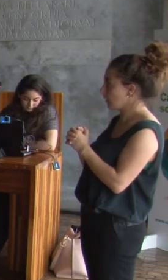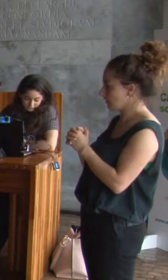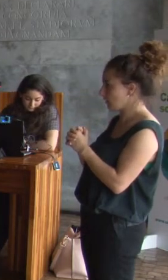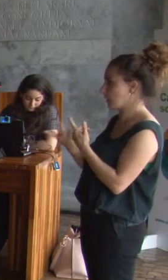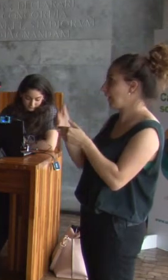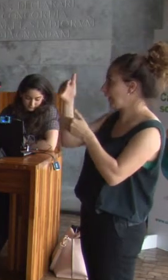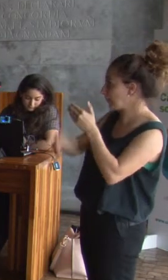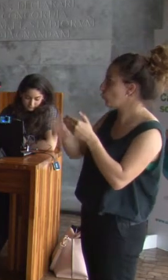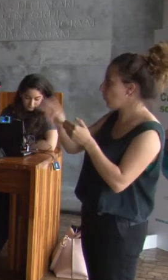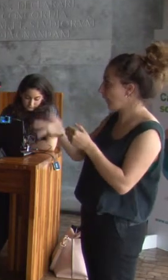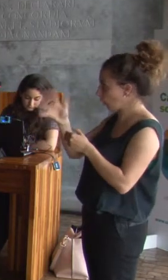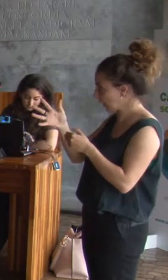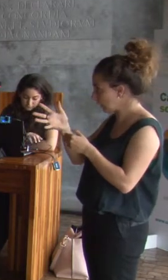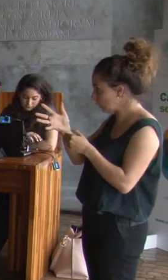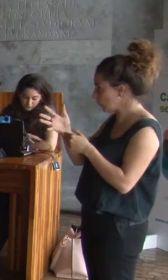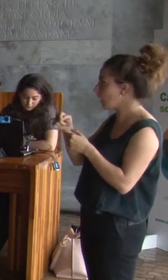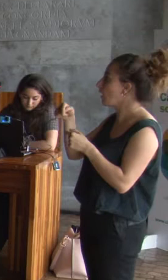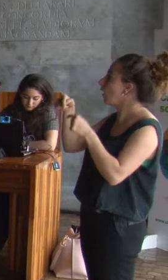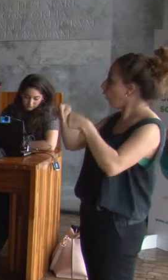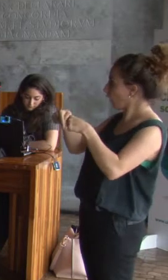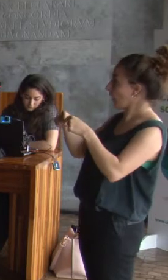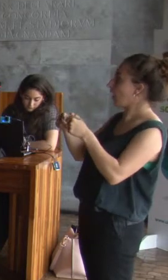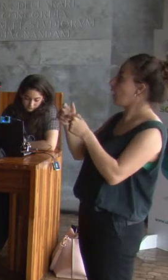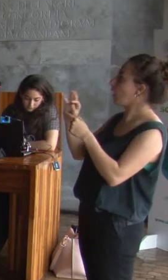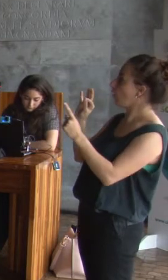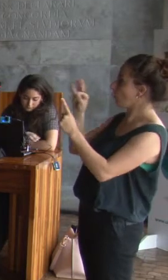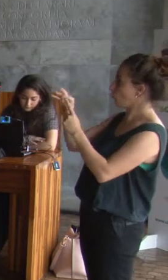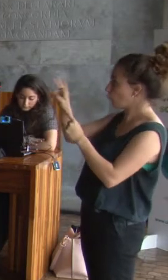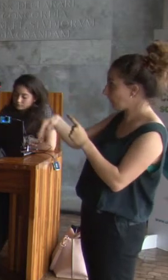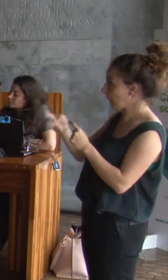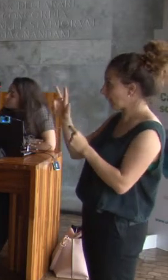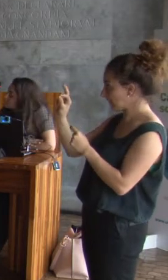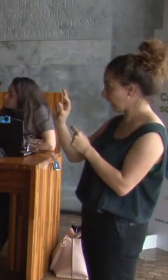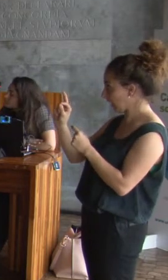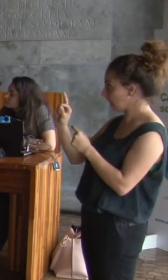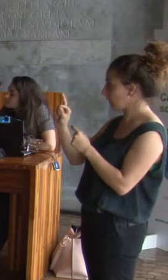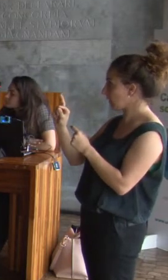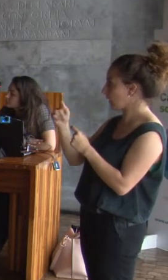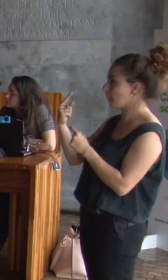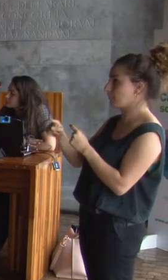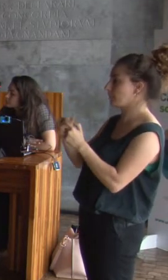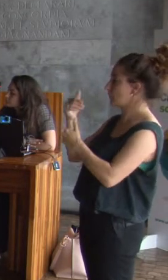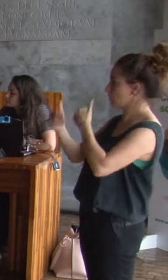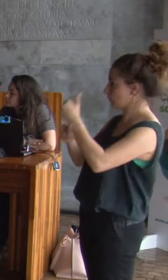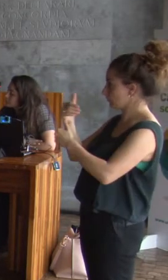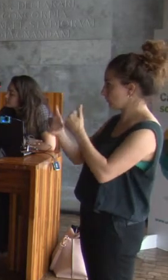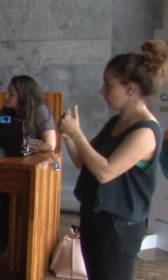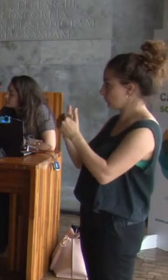2015. So those were the Millennium Goals. The 2030 goals are called the Sustainable Development Goals,